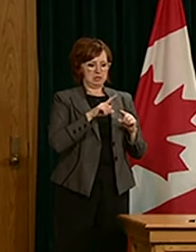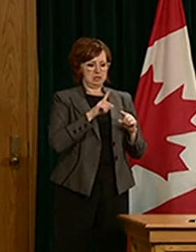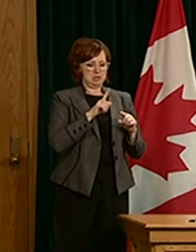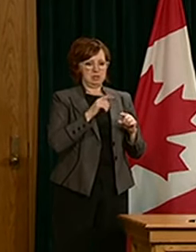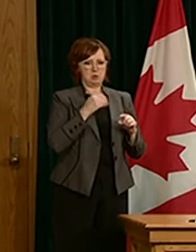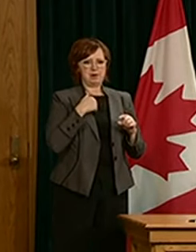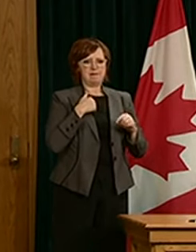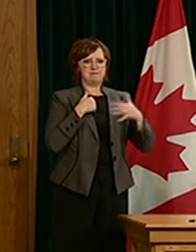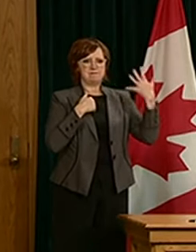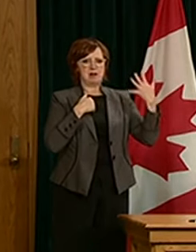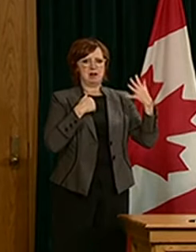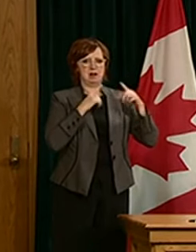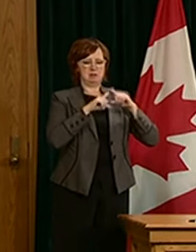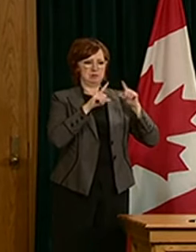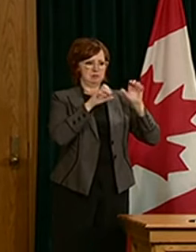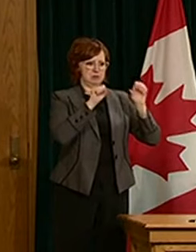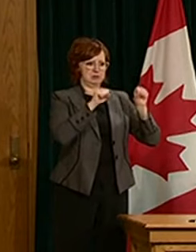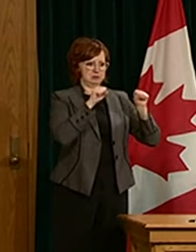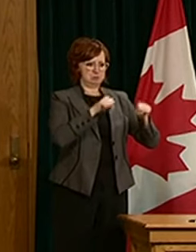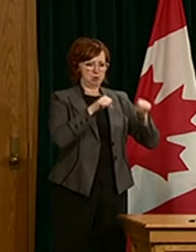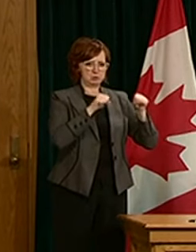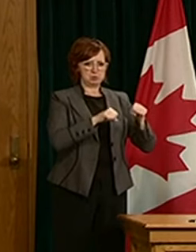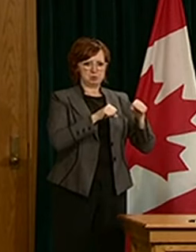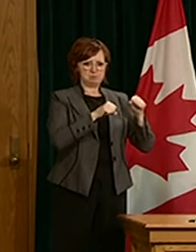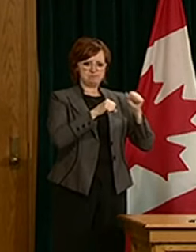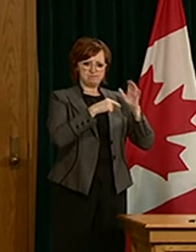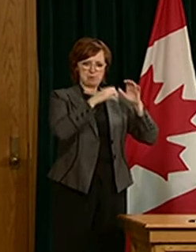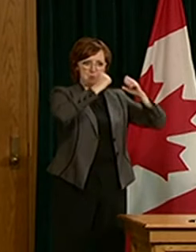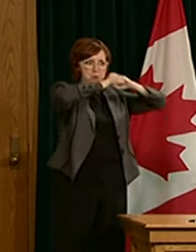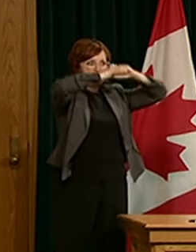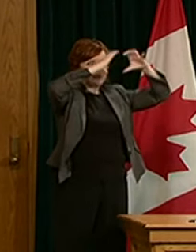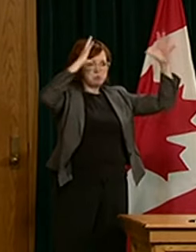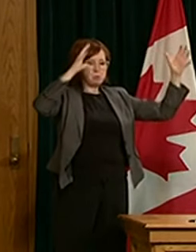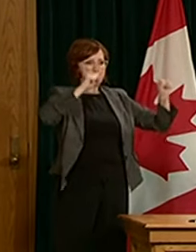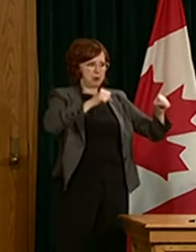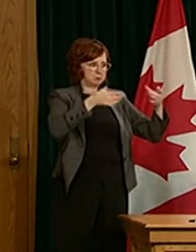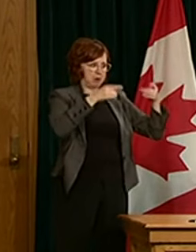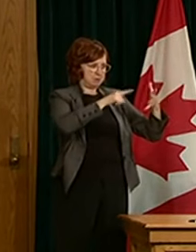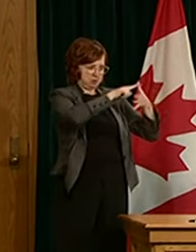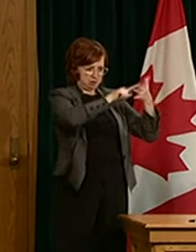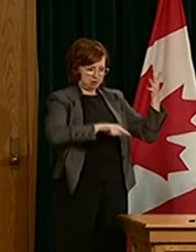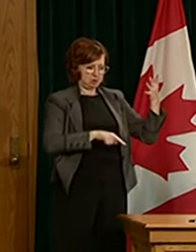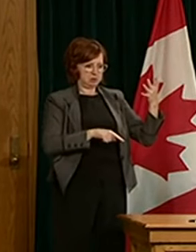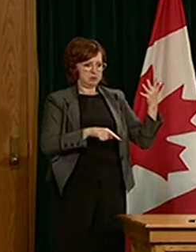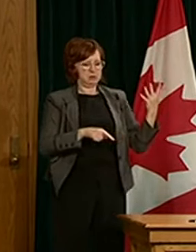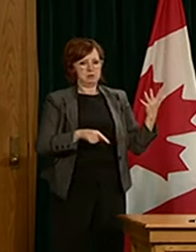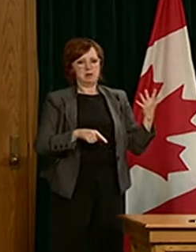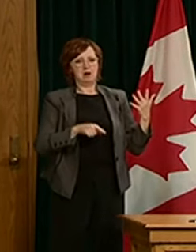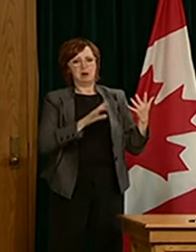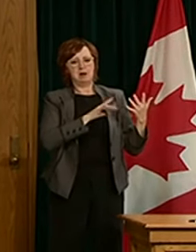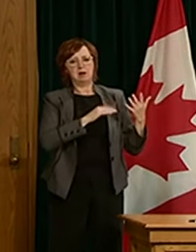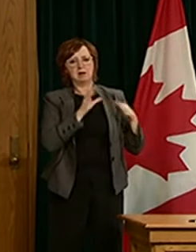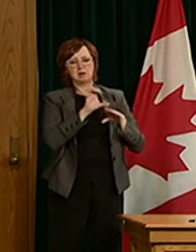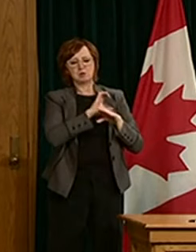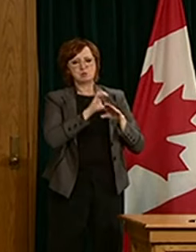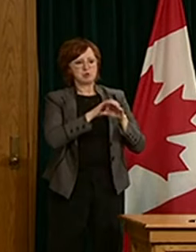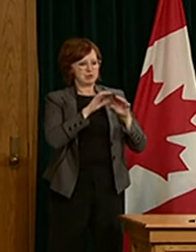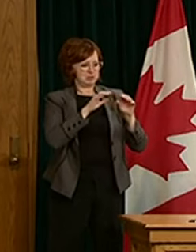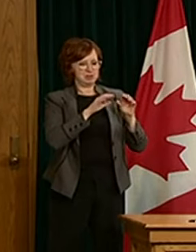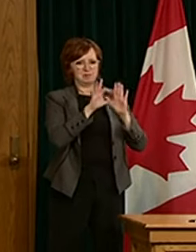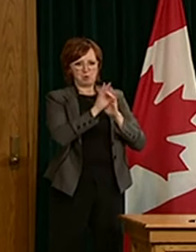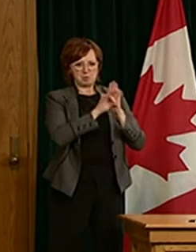5 different types of models that, depending on the question that the models are being asked, it provides the type of answers that are required. And so